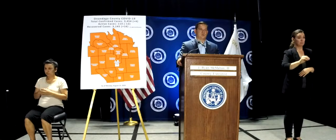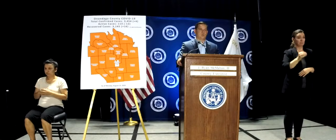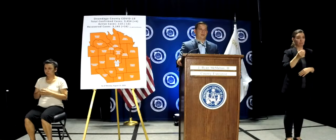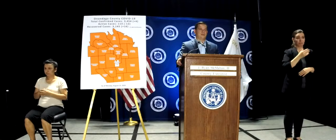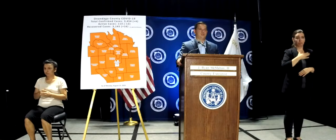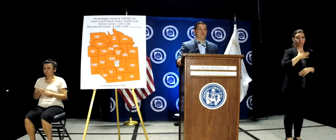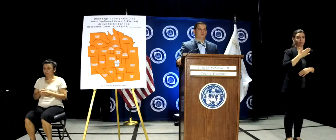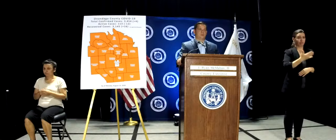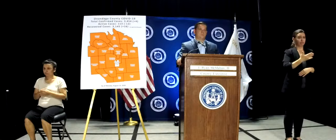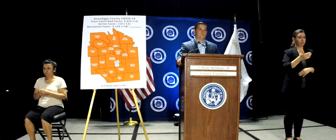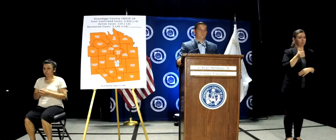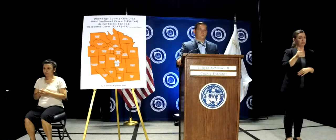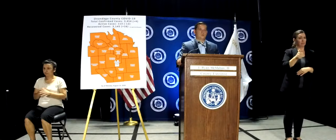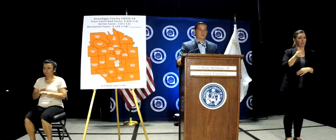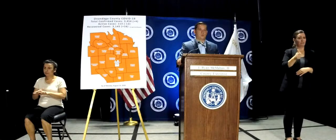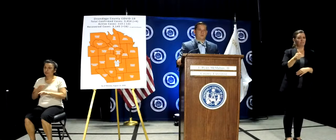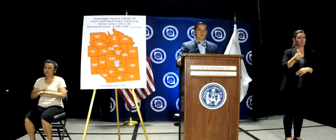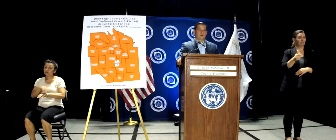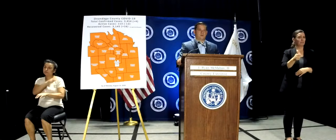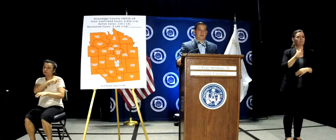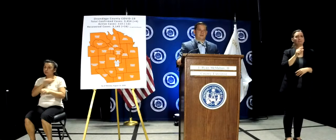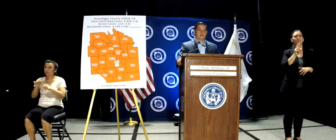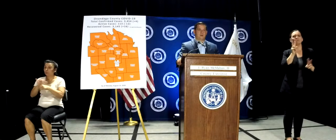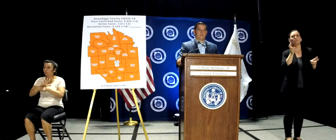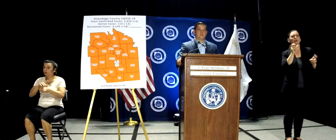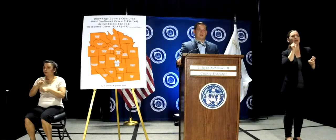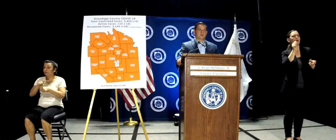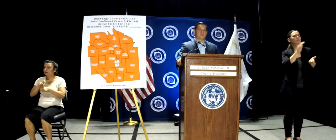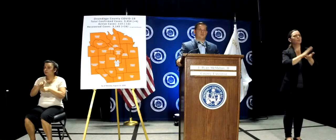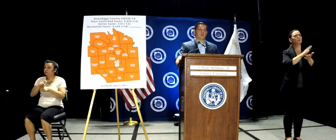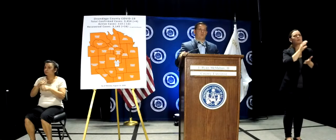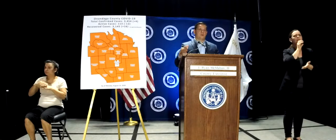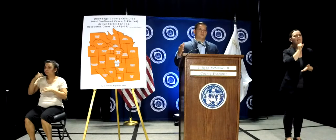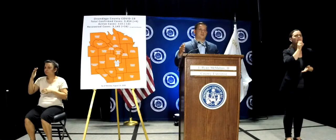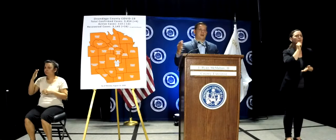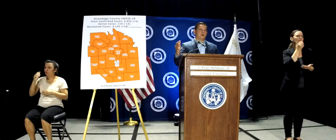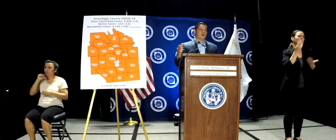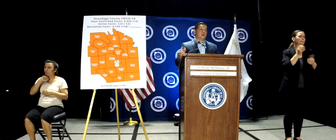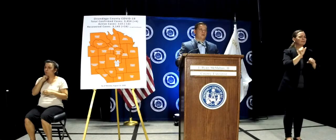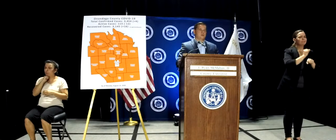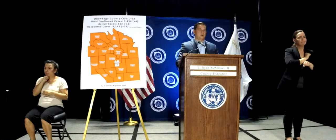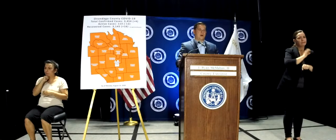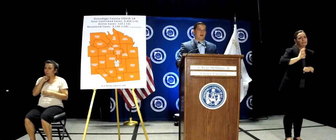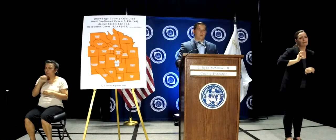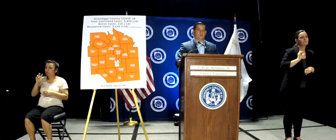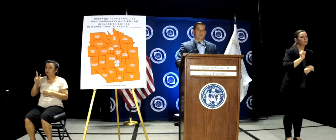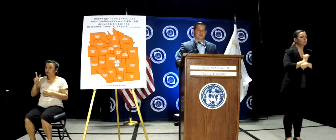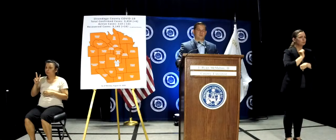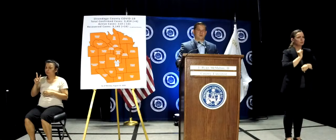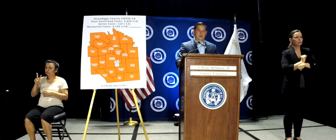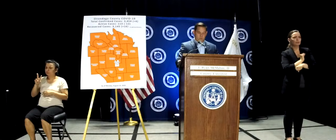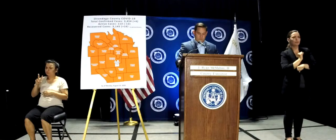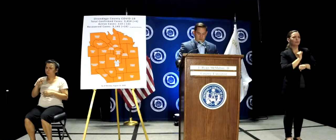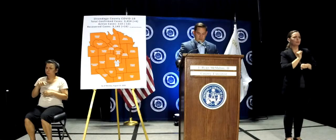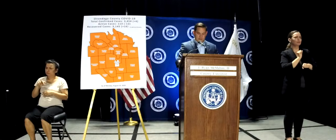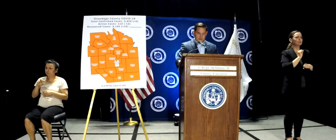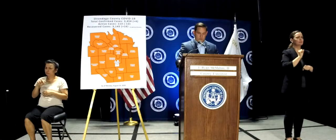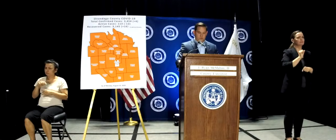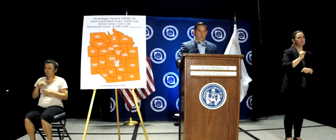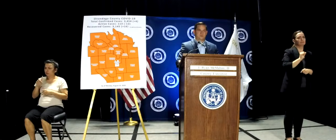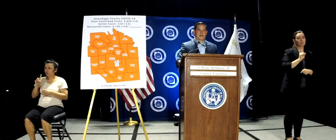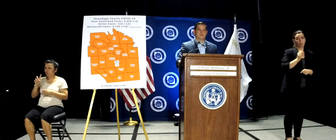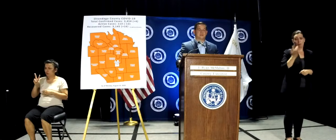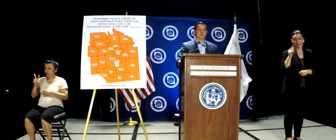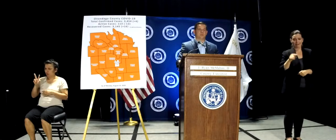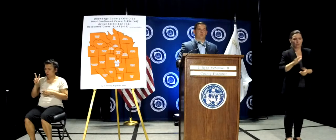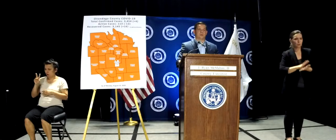not school-age children. So we know that the numbers tell us there's more risk there. So how do we make sure that we mitigate that